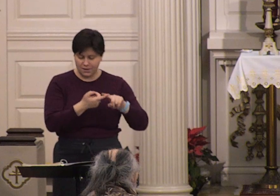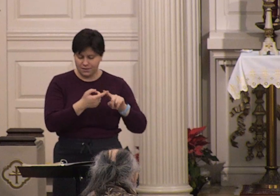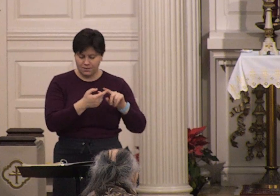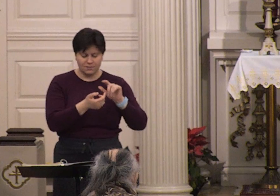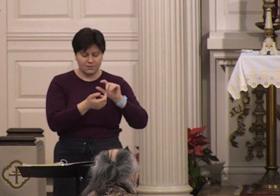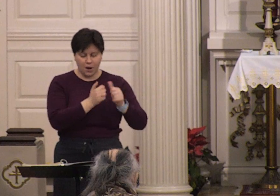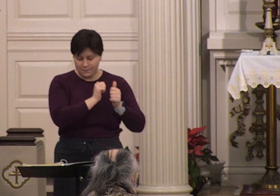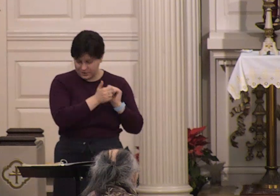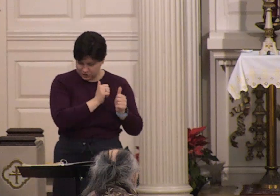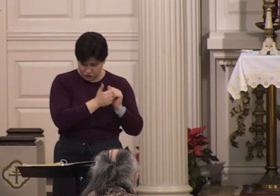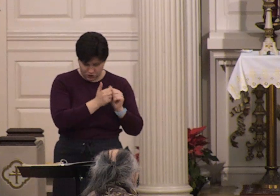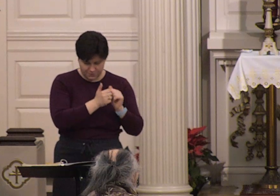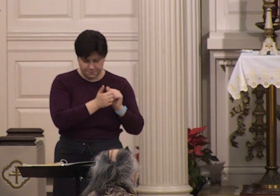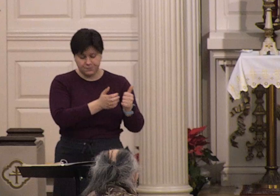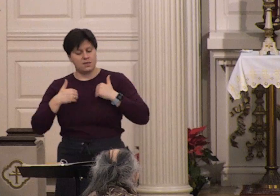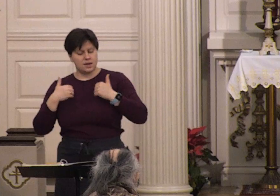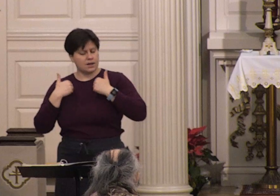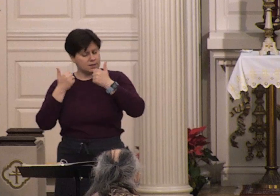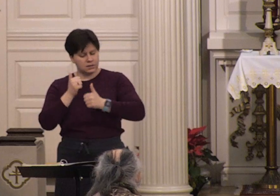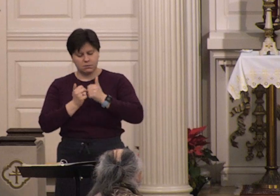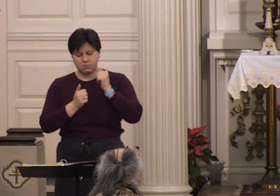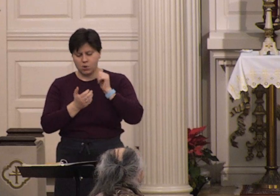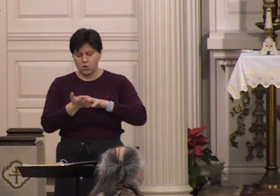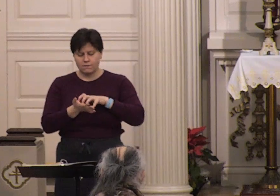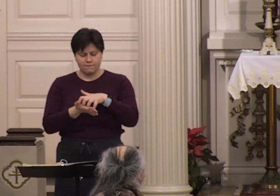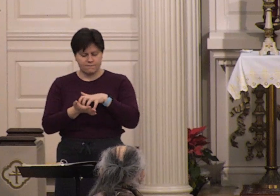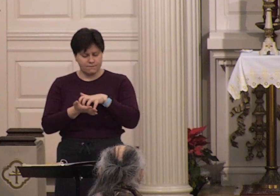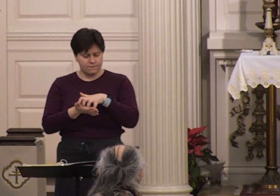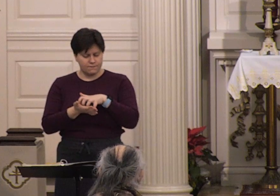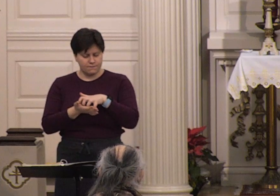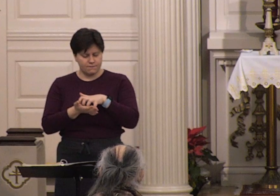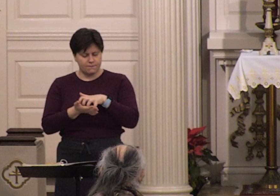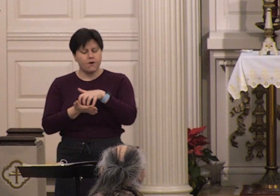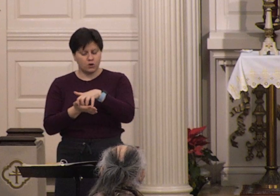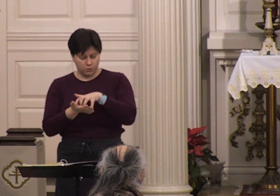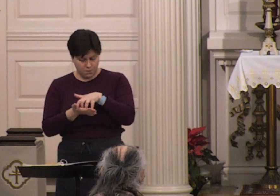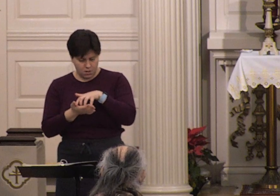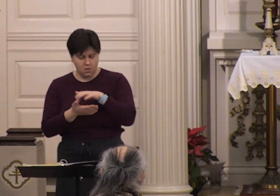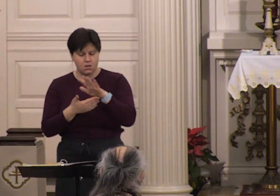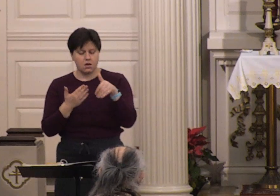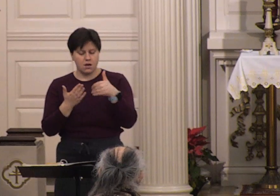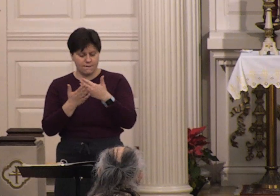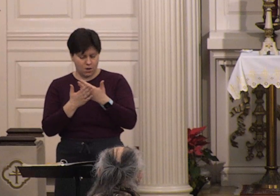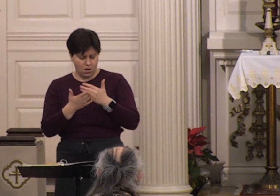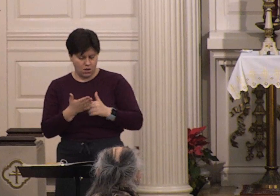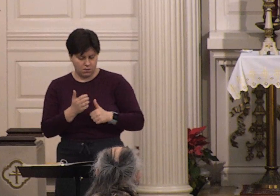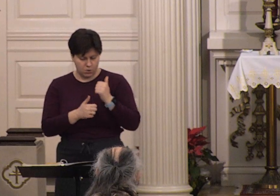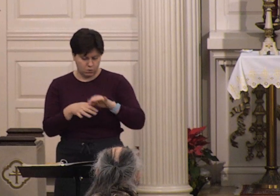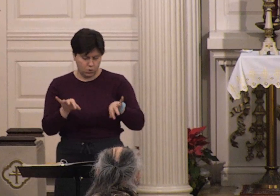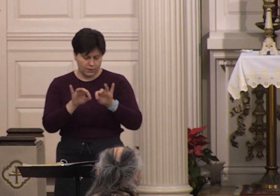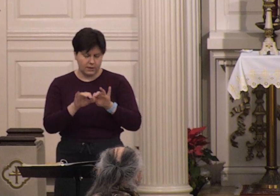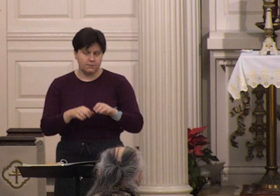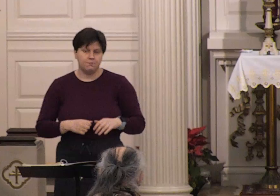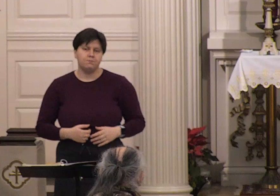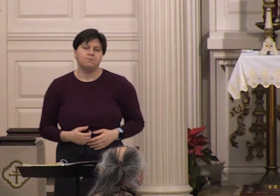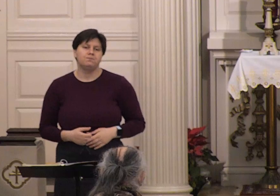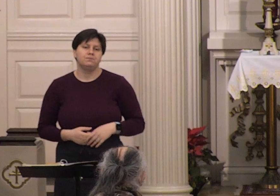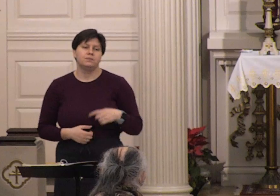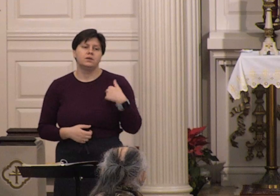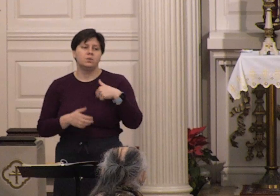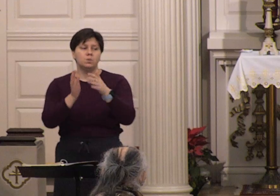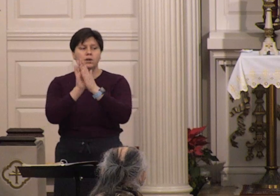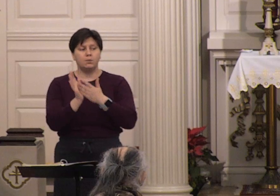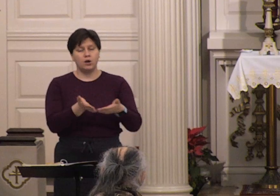competition, and helping the youngest and most vulnerable above all. We pray to the